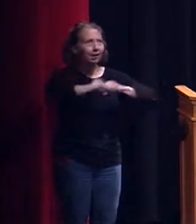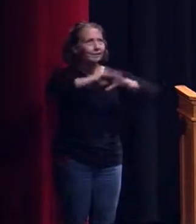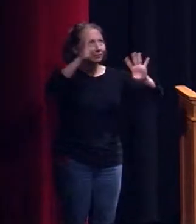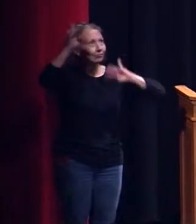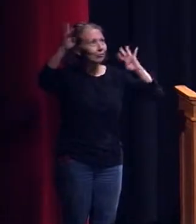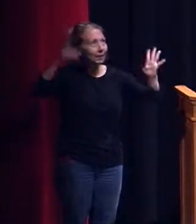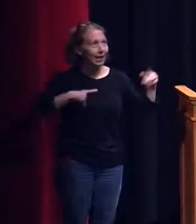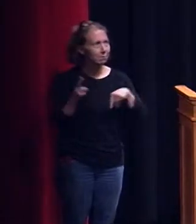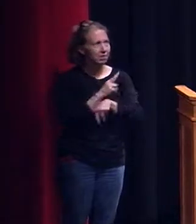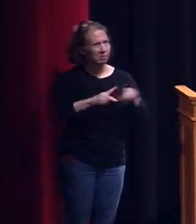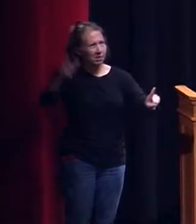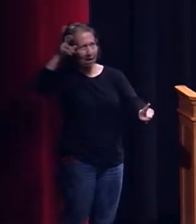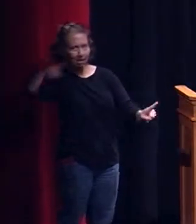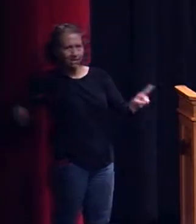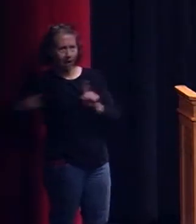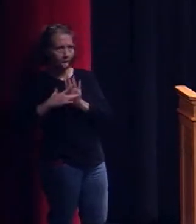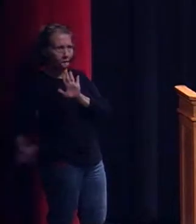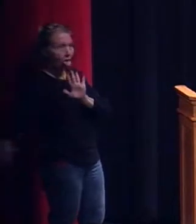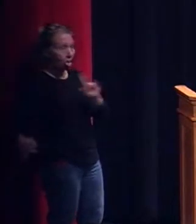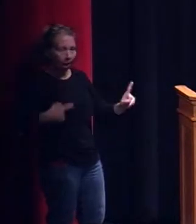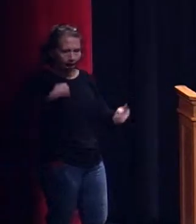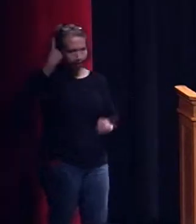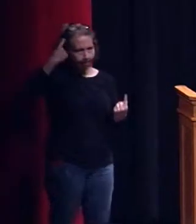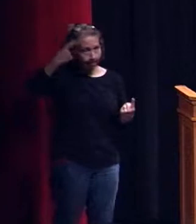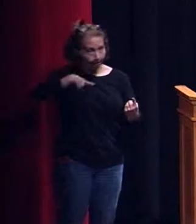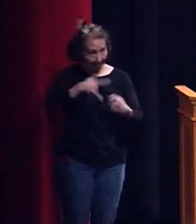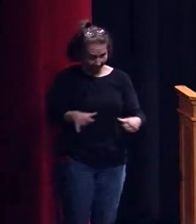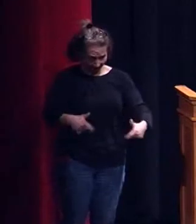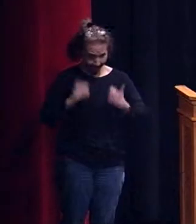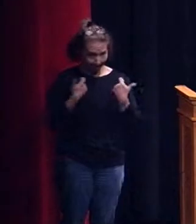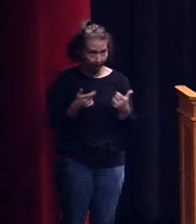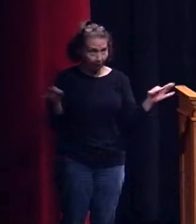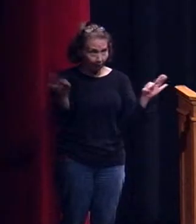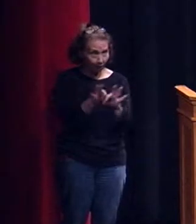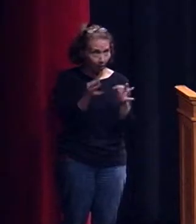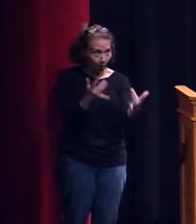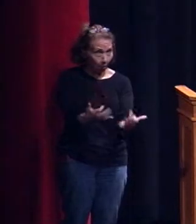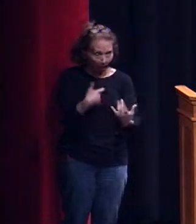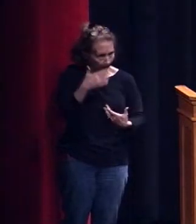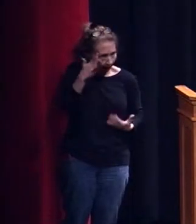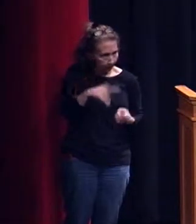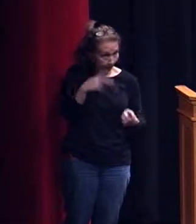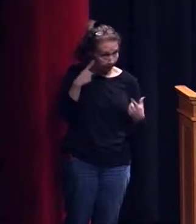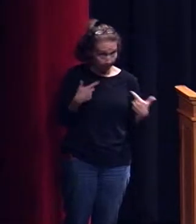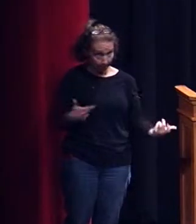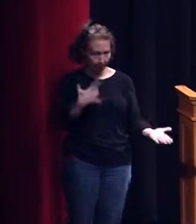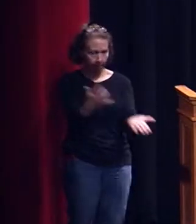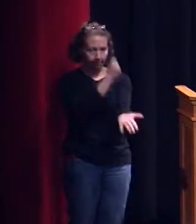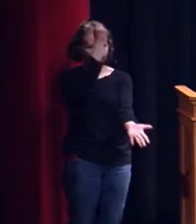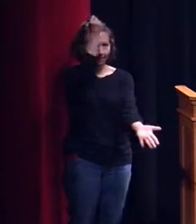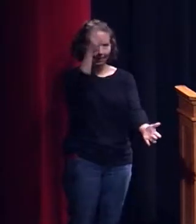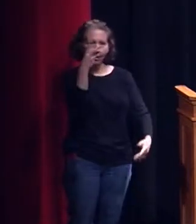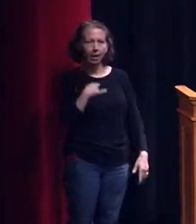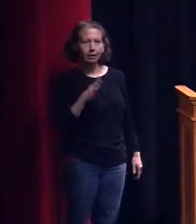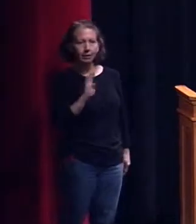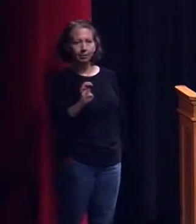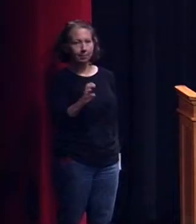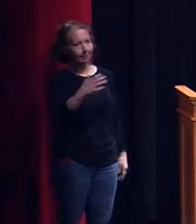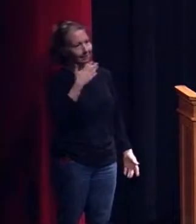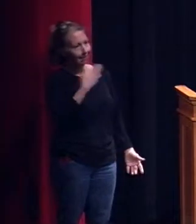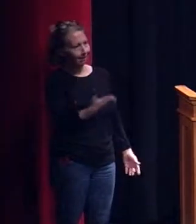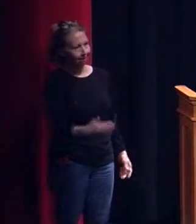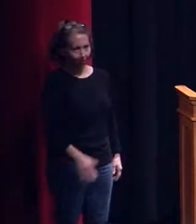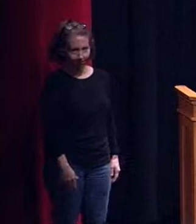being used by Satan, and then I start thinking, is that life worth waiting? I don't know. I see my chance and I take it. Ashani B, thank you.